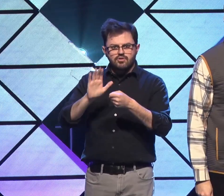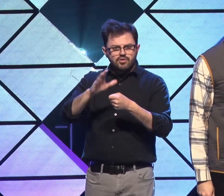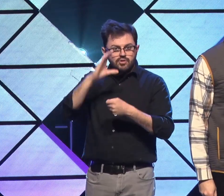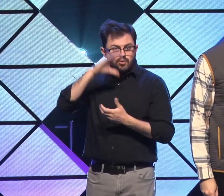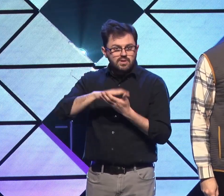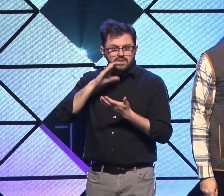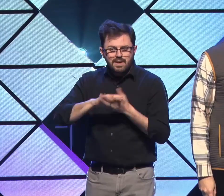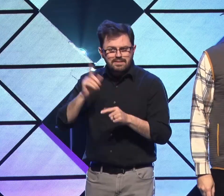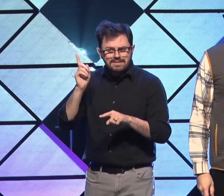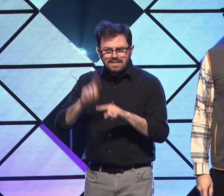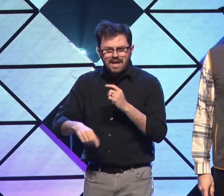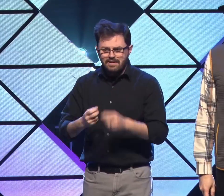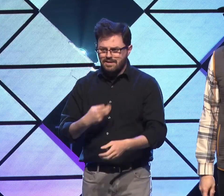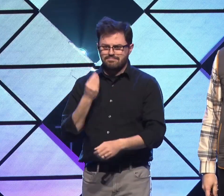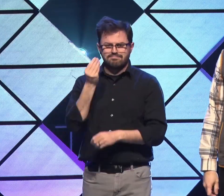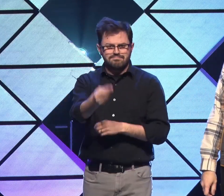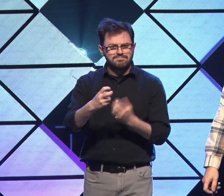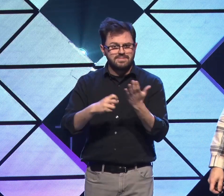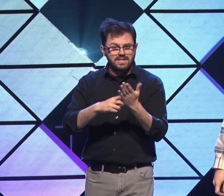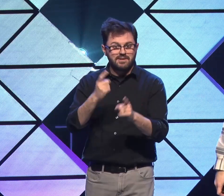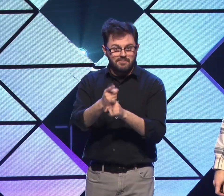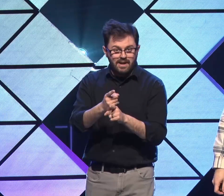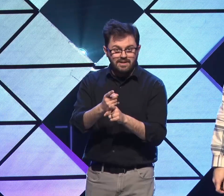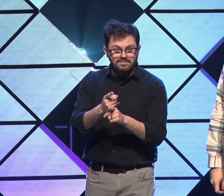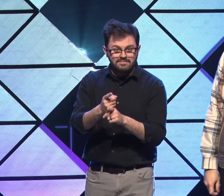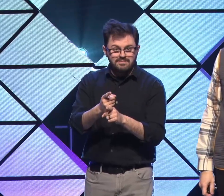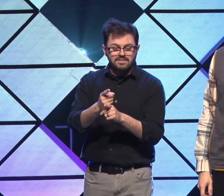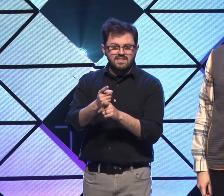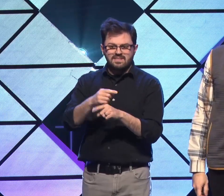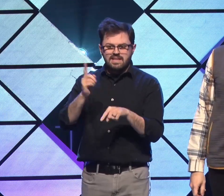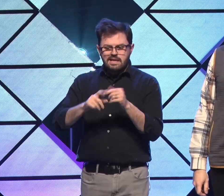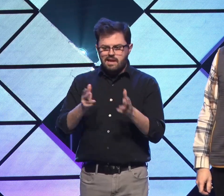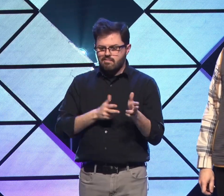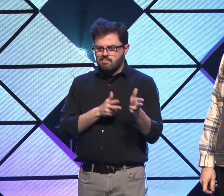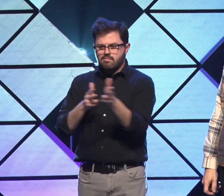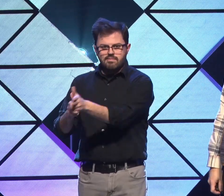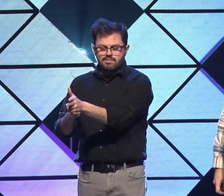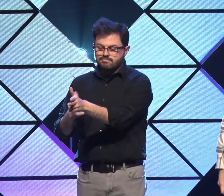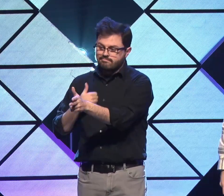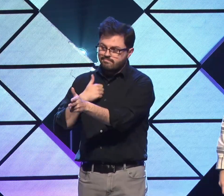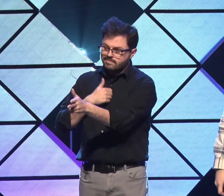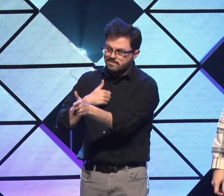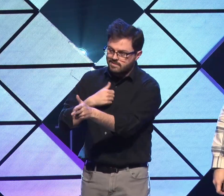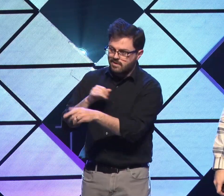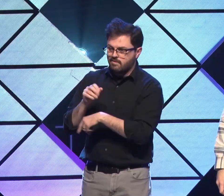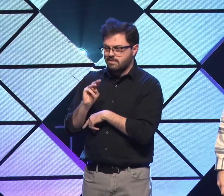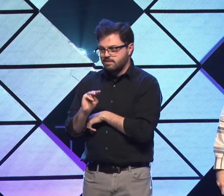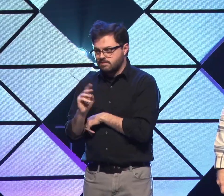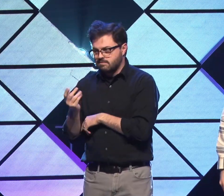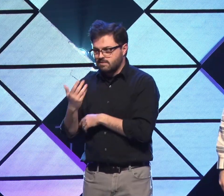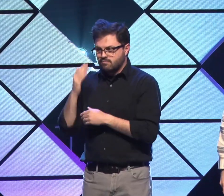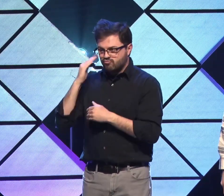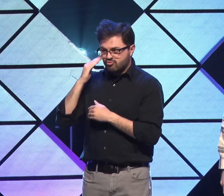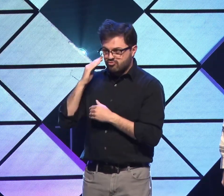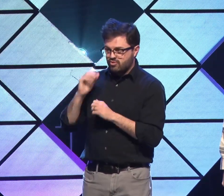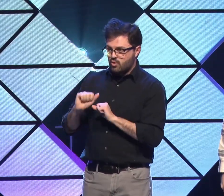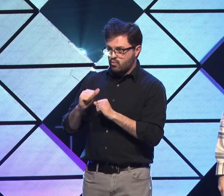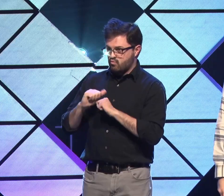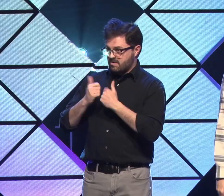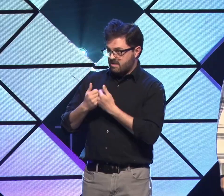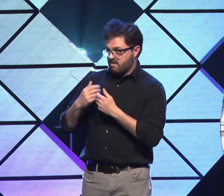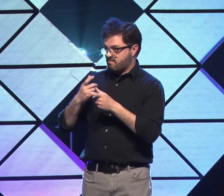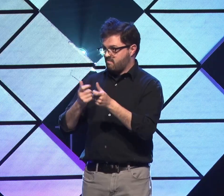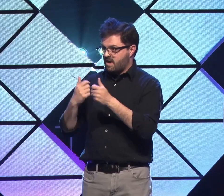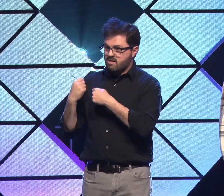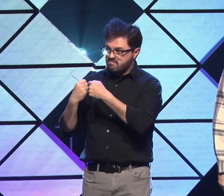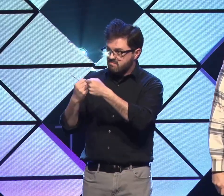not, right? Like, they can't pull you over and say, I'm sorry, Jim, did you know how fast you were driving? Like,